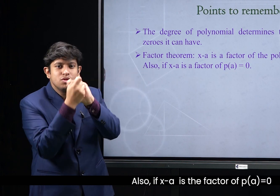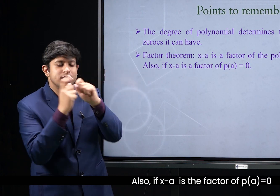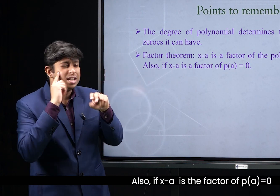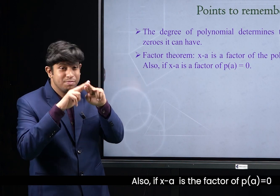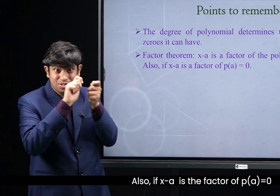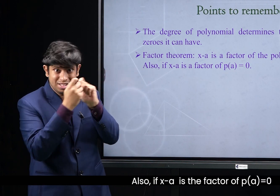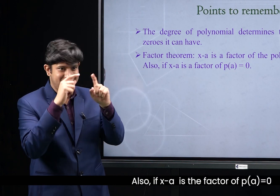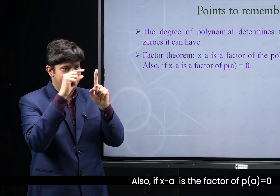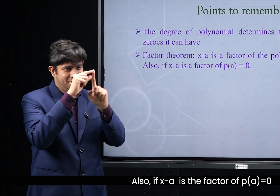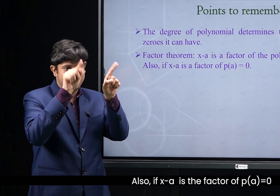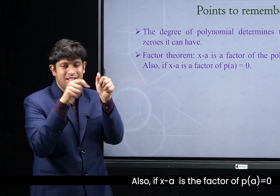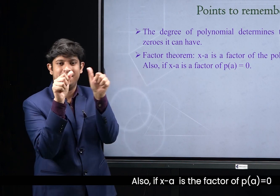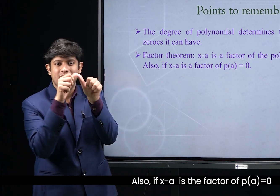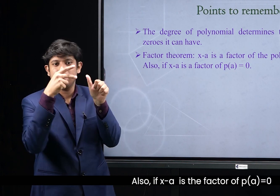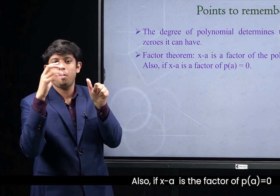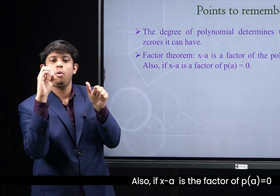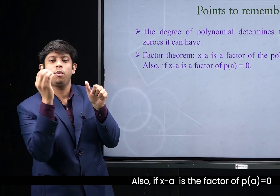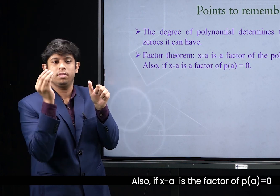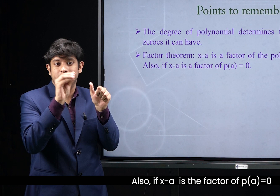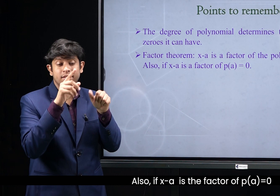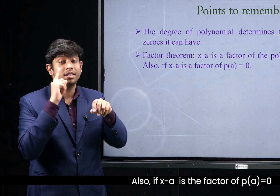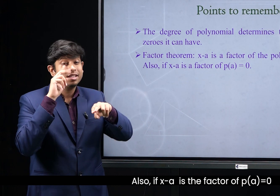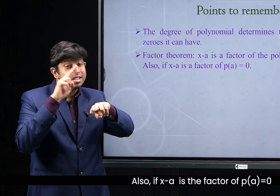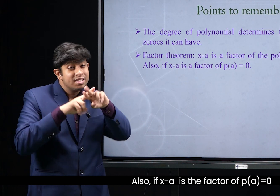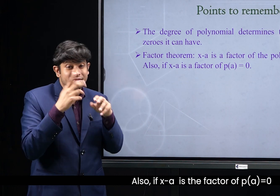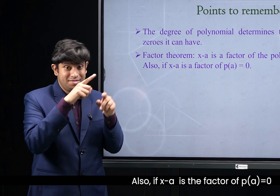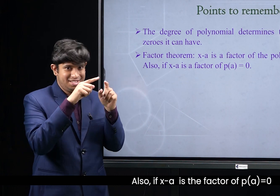x minus a is a factor of p of a is equal to 0.